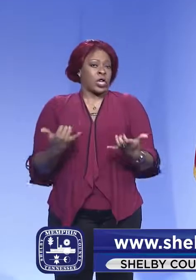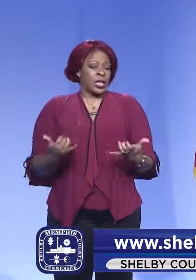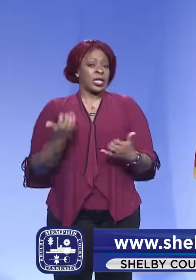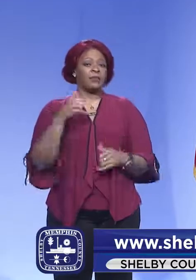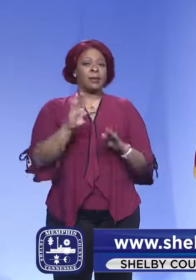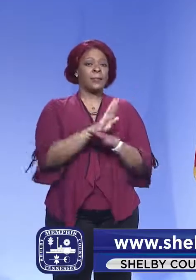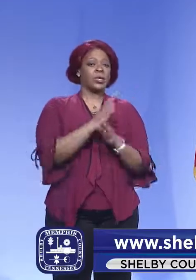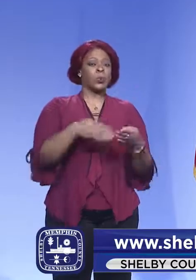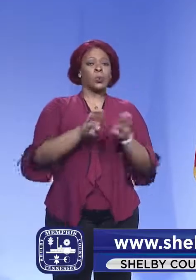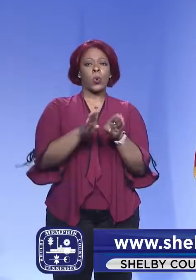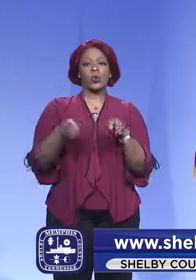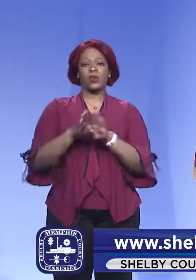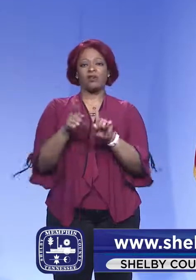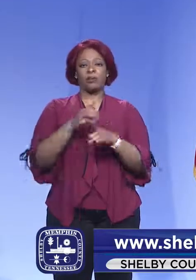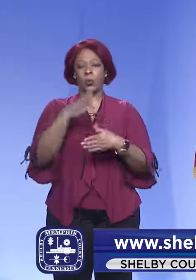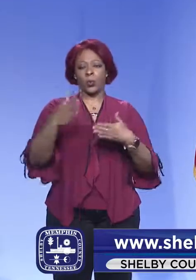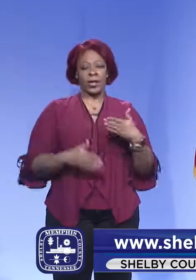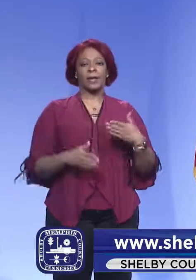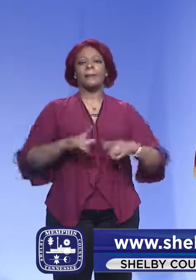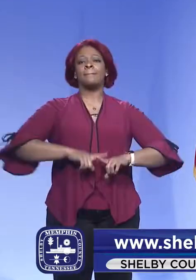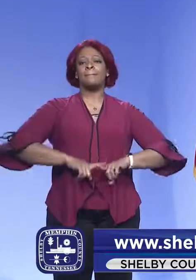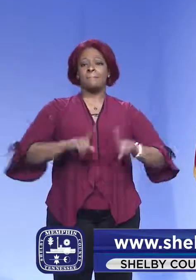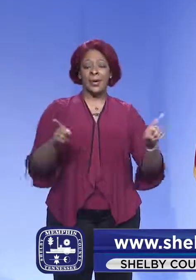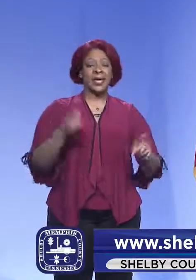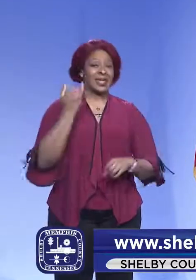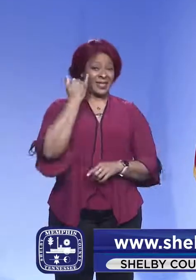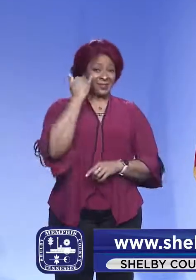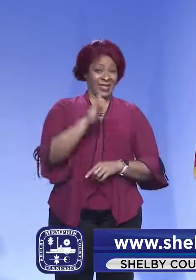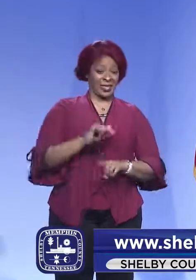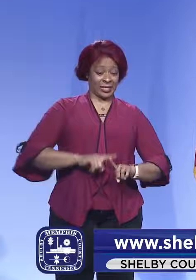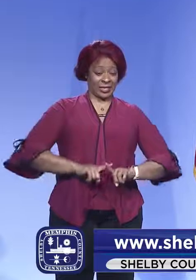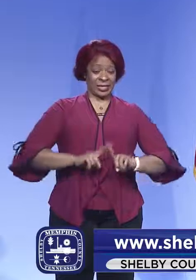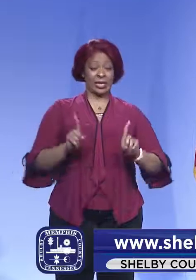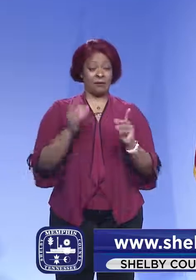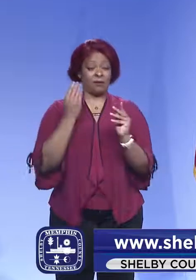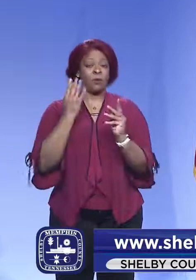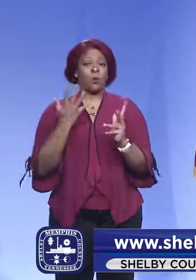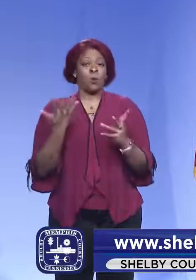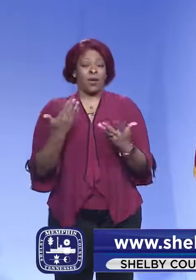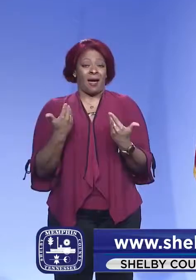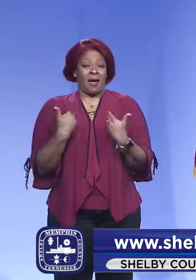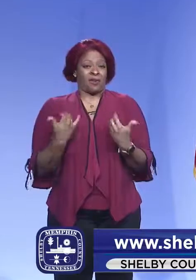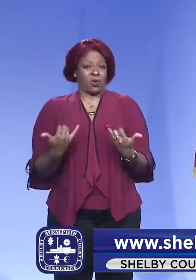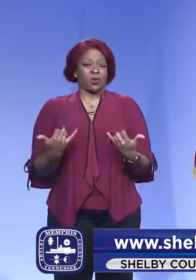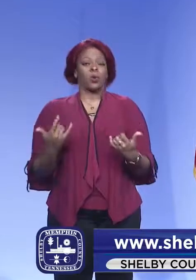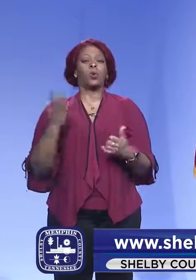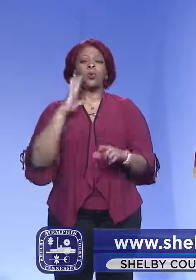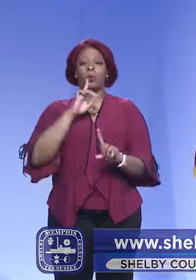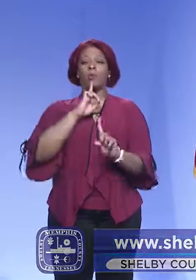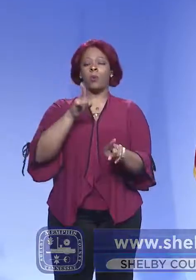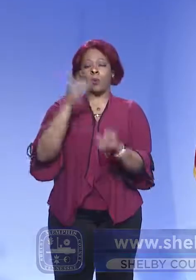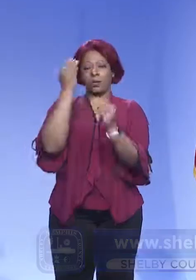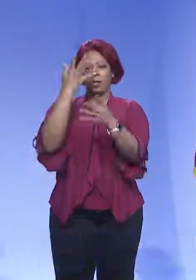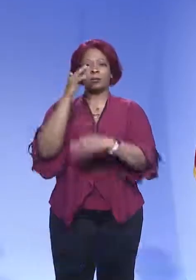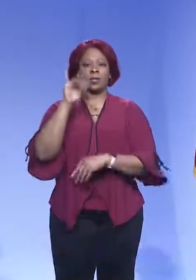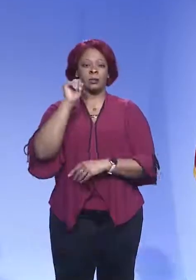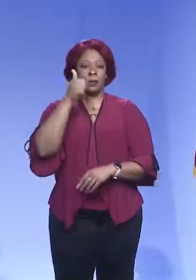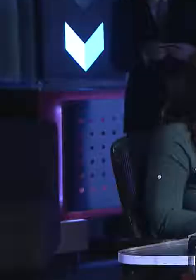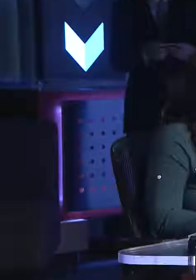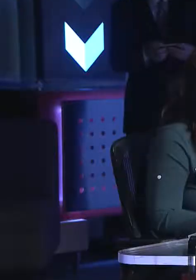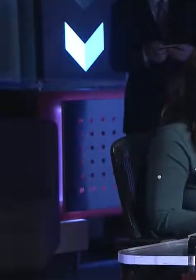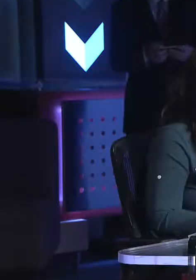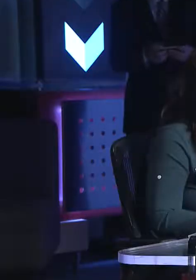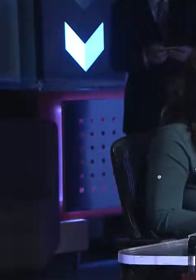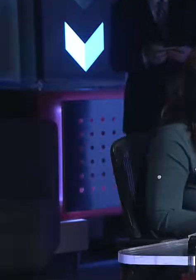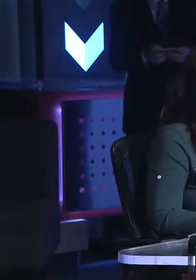any closures over the weekend, but if that's different information than what I have currently, we can report that out tomorrow.